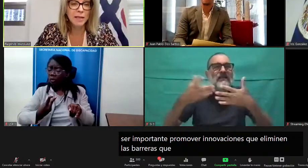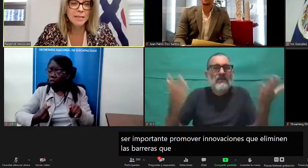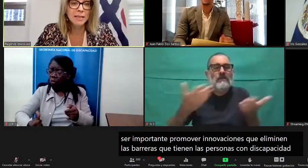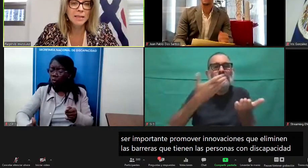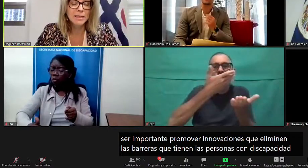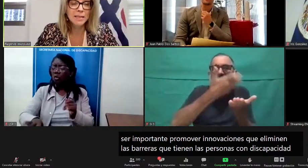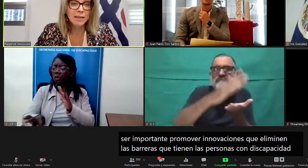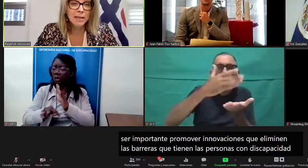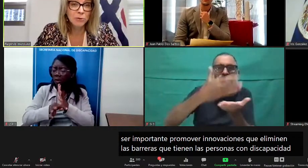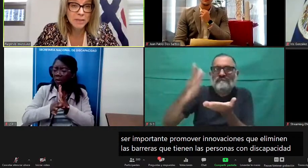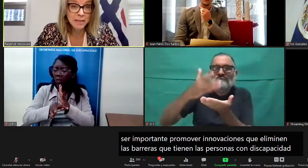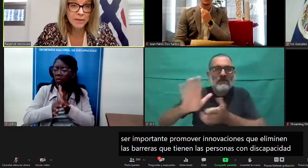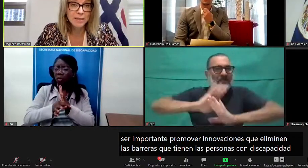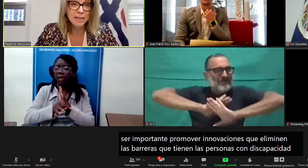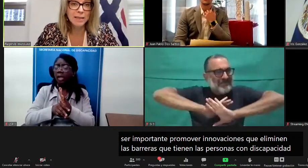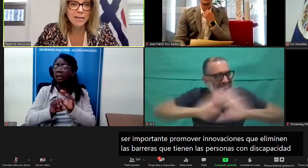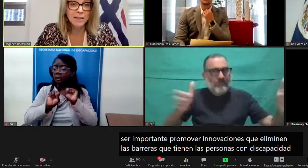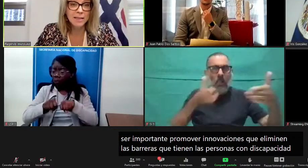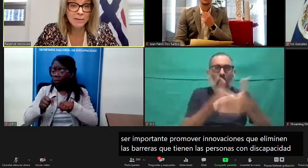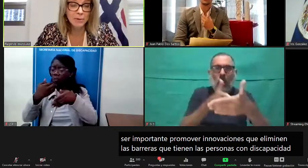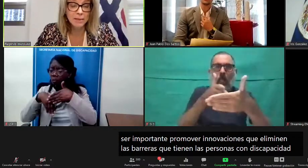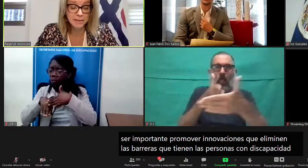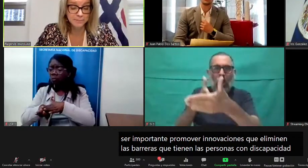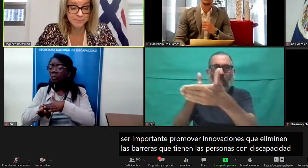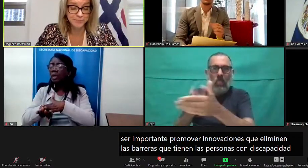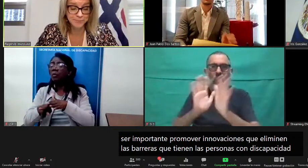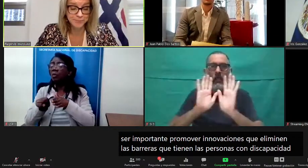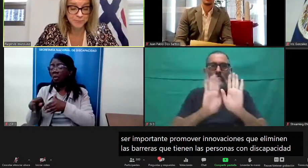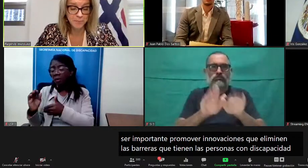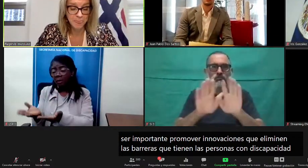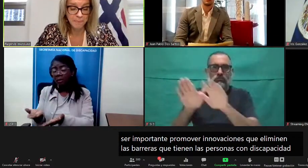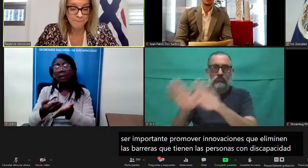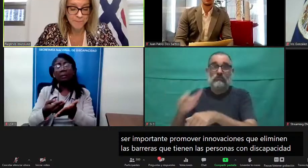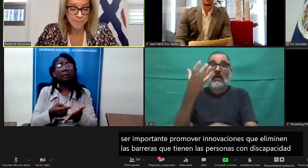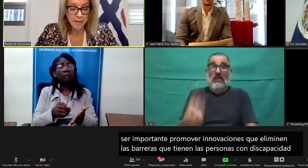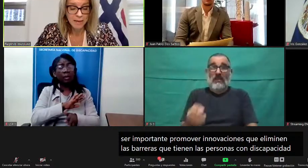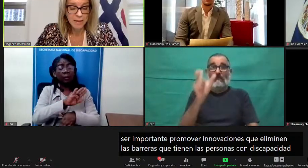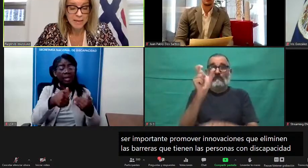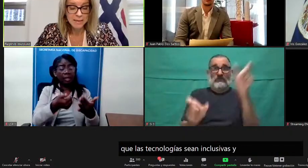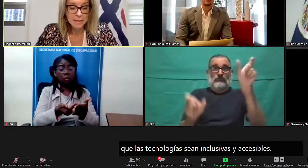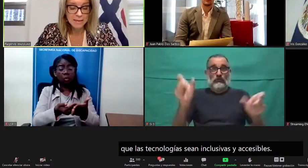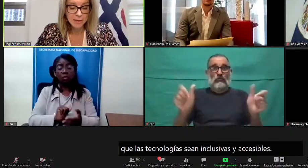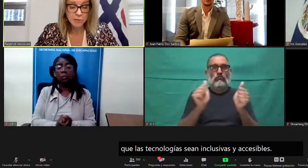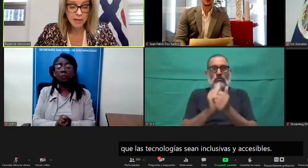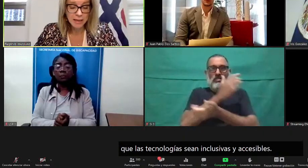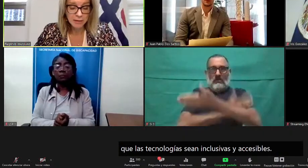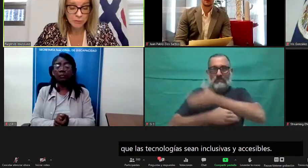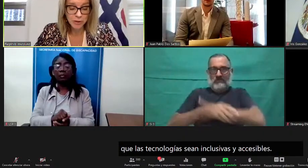that new solutions and technologies would be inclusive and accessible